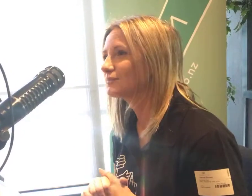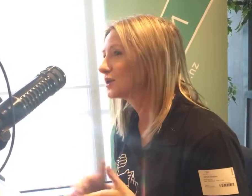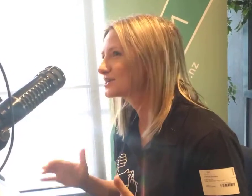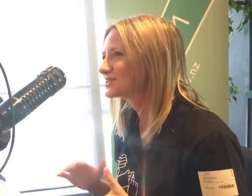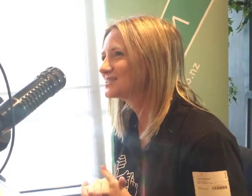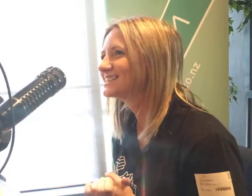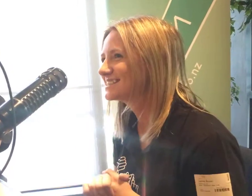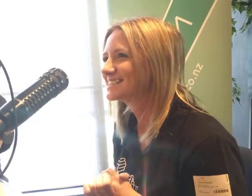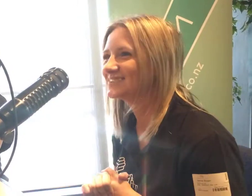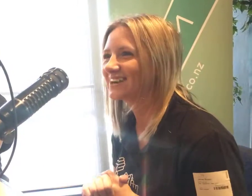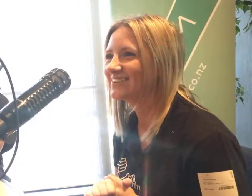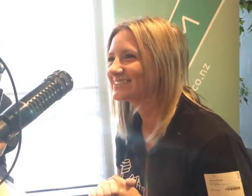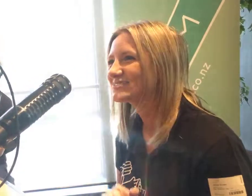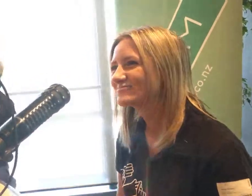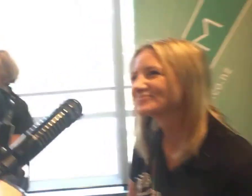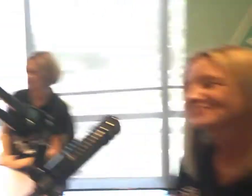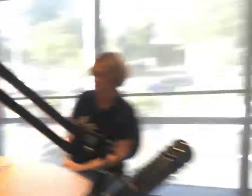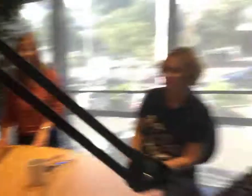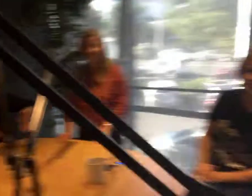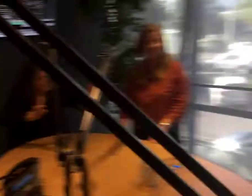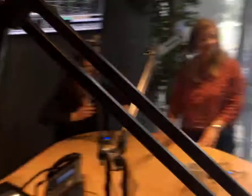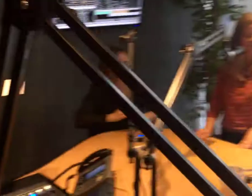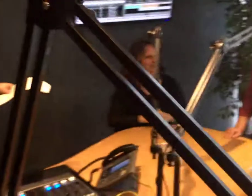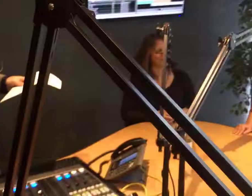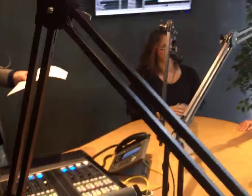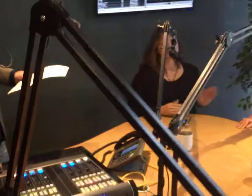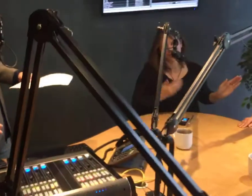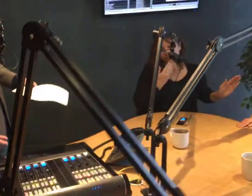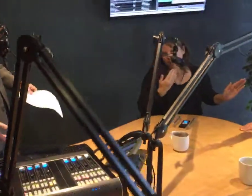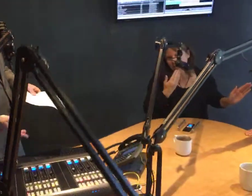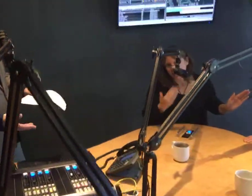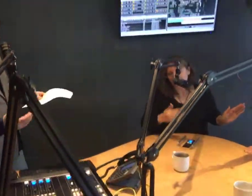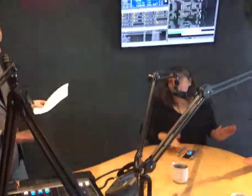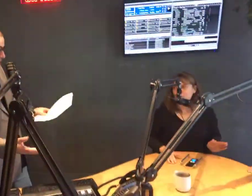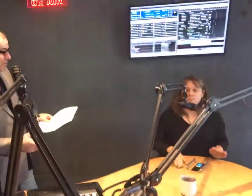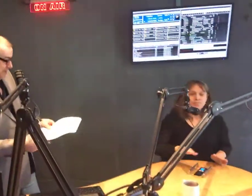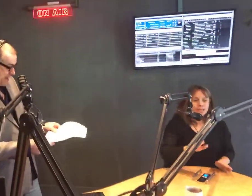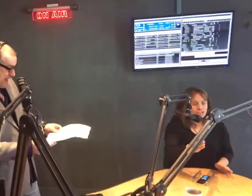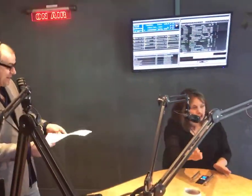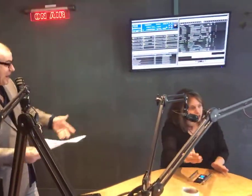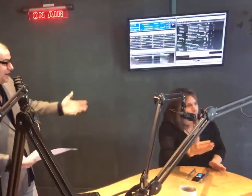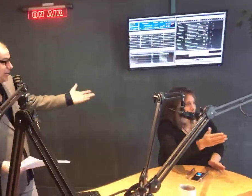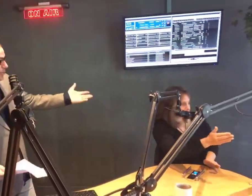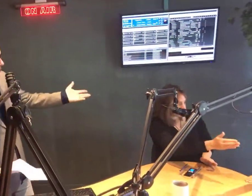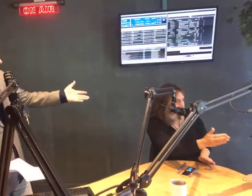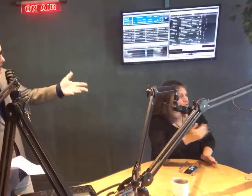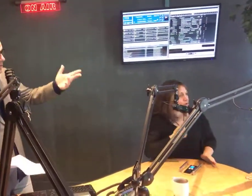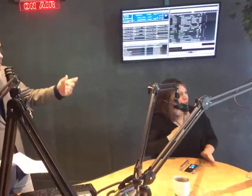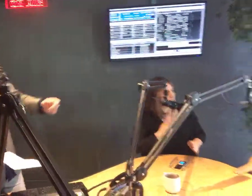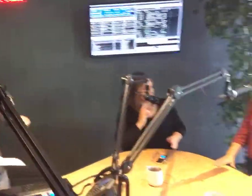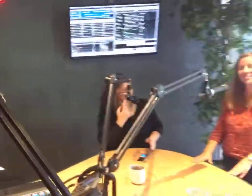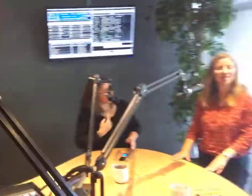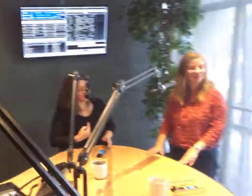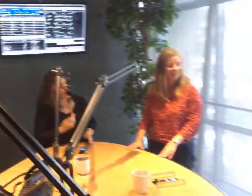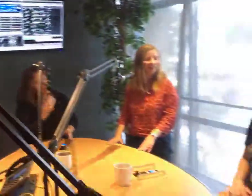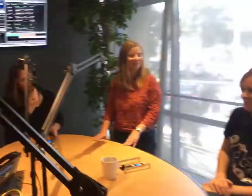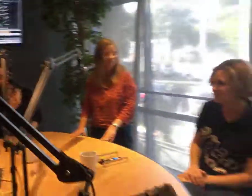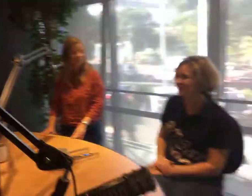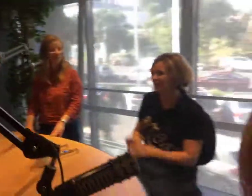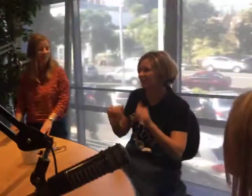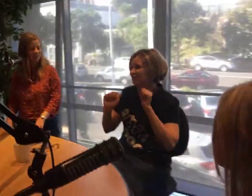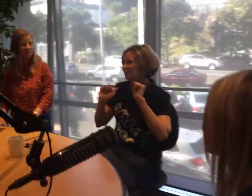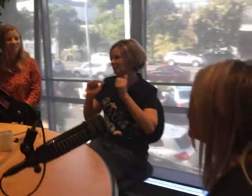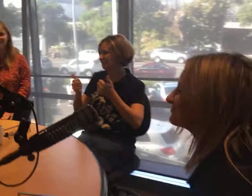So no excuses, just give it a go. Thank you. Jamie, Victoria, and Laura, thank you so much indeed for